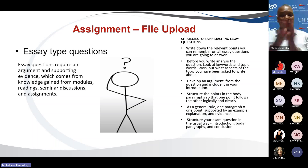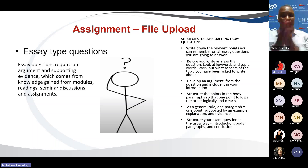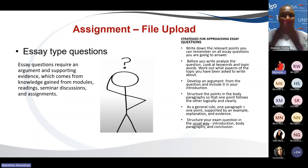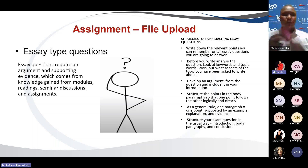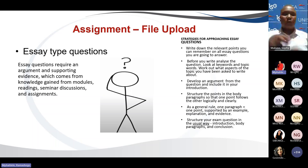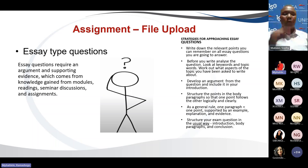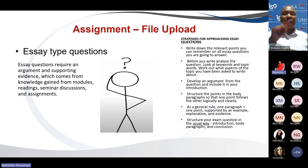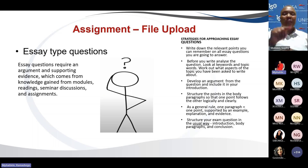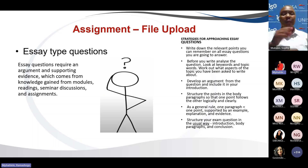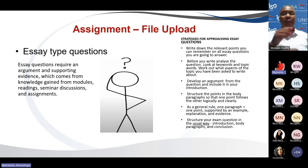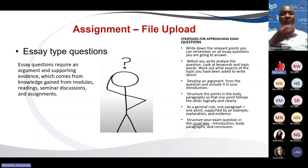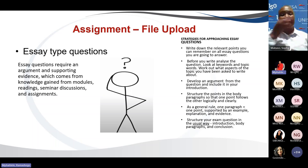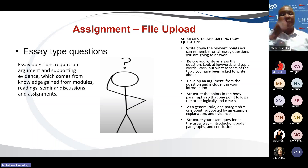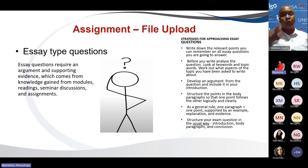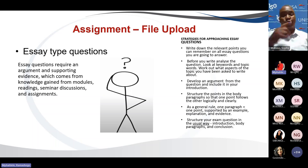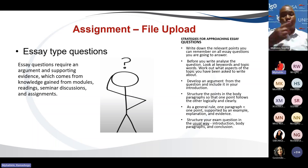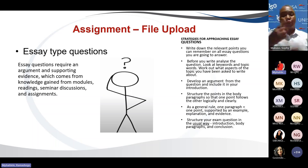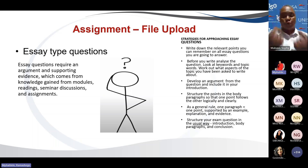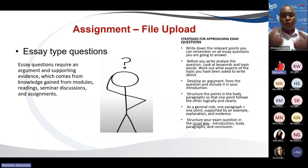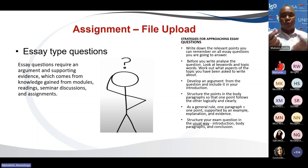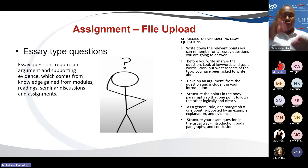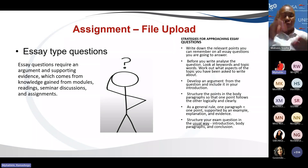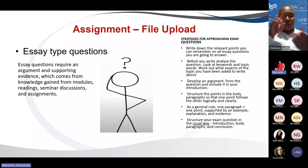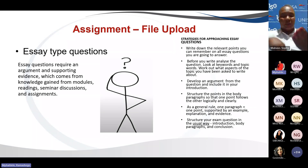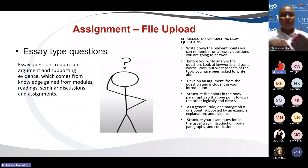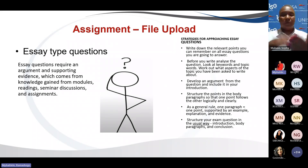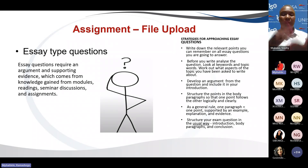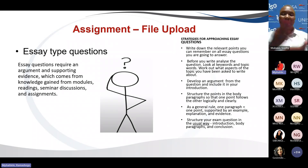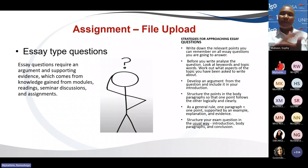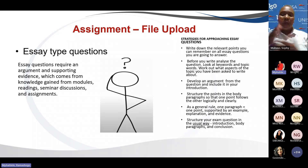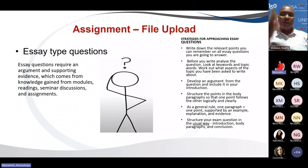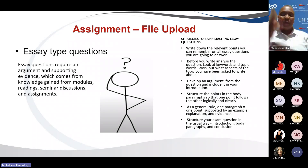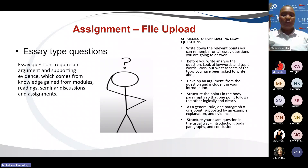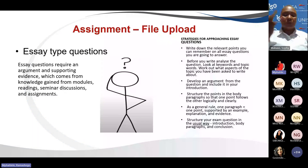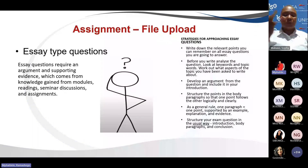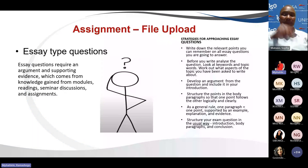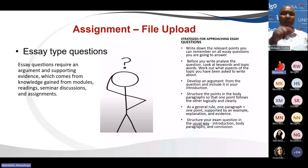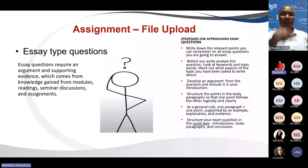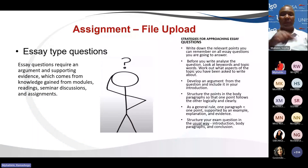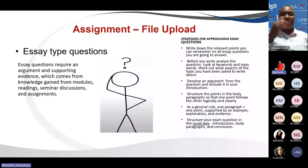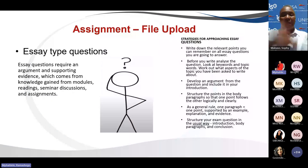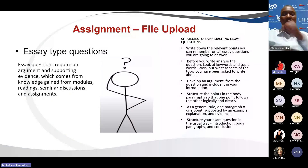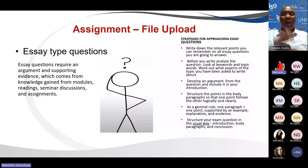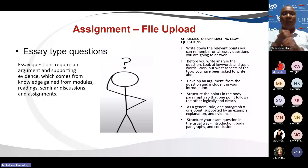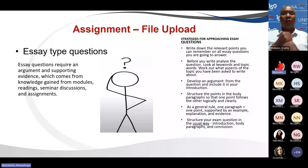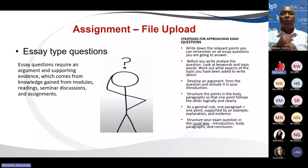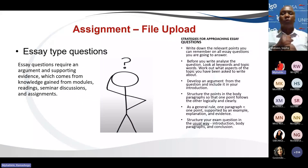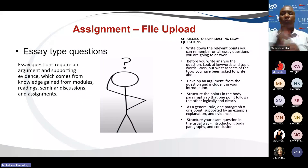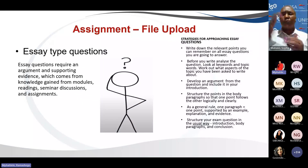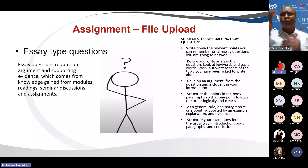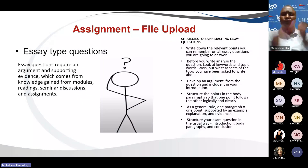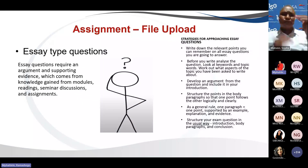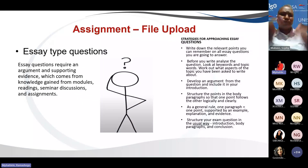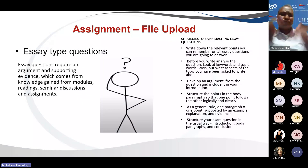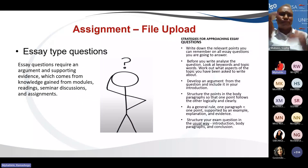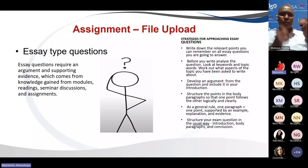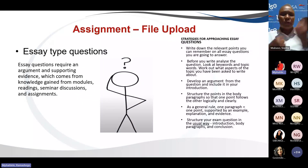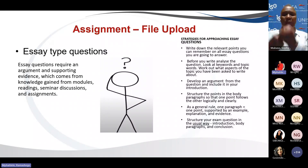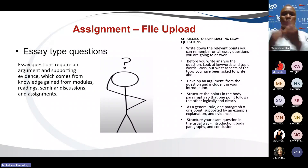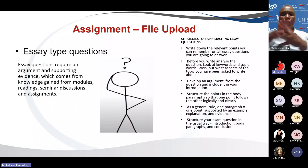were recommended to you. Some of the lecturers during the course of the year, they were organizing support